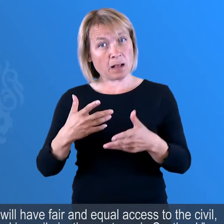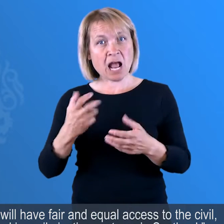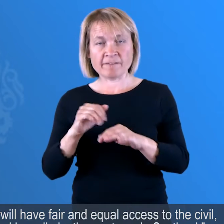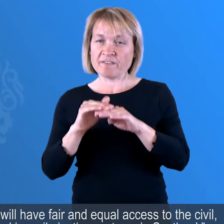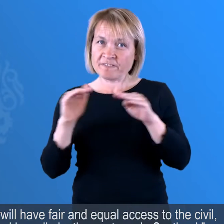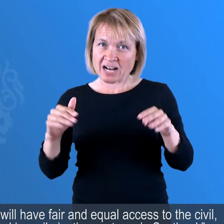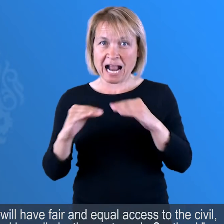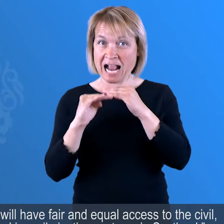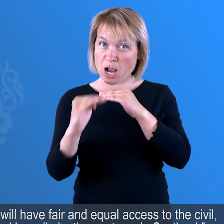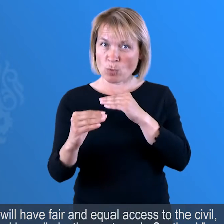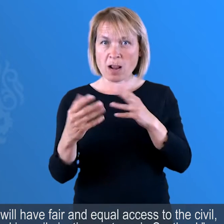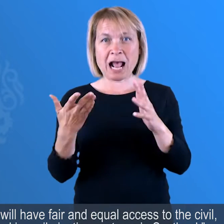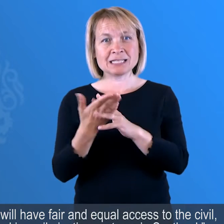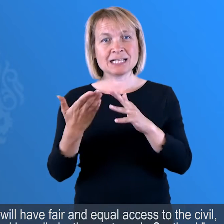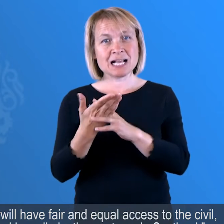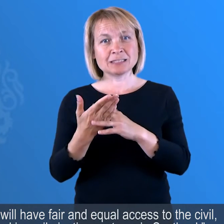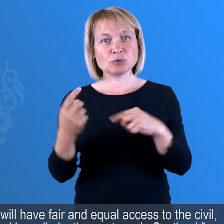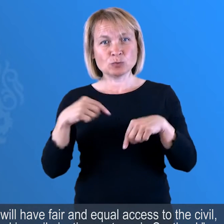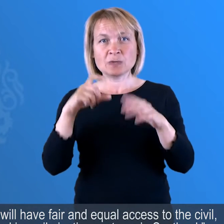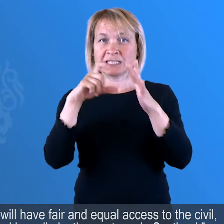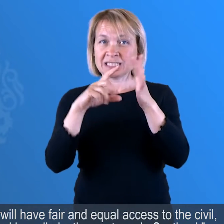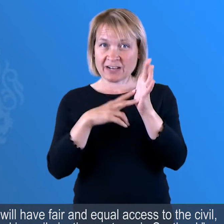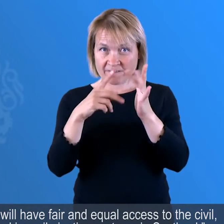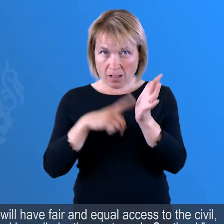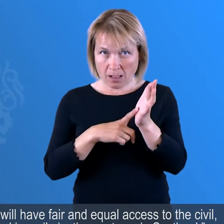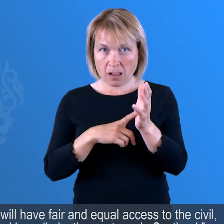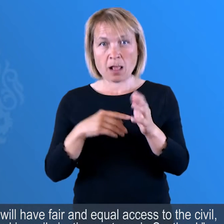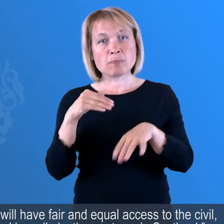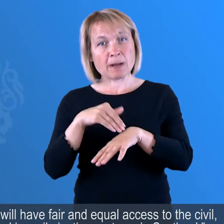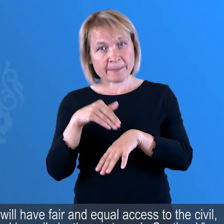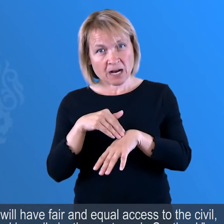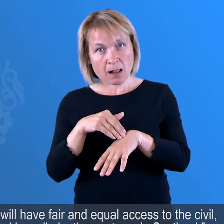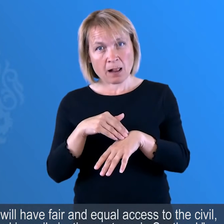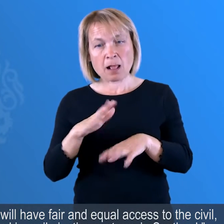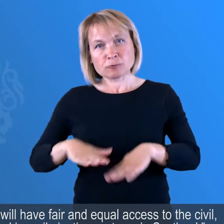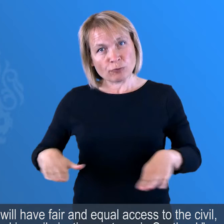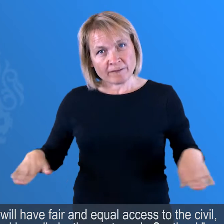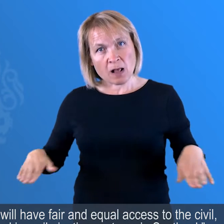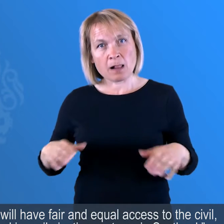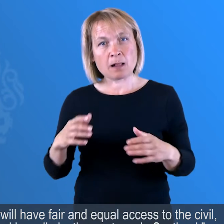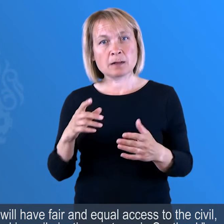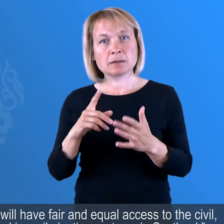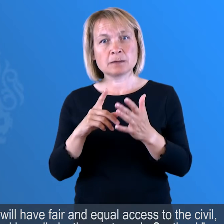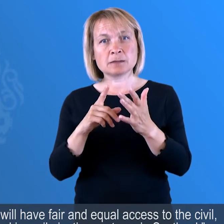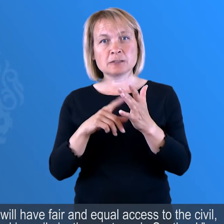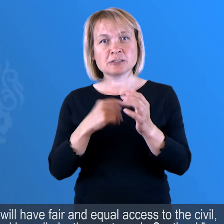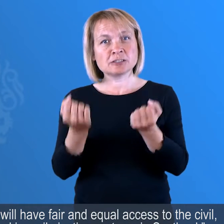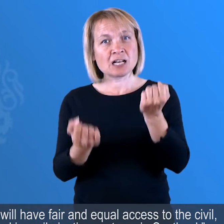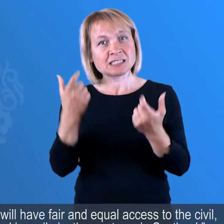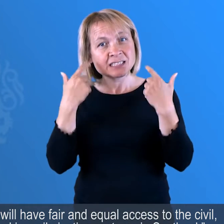BSL users will have fair and equal access to the civil, criminal and juvenile justice systems in